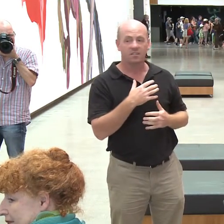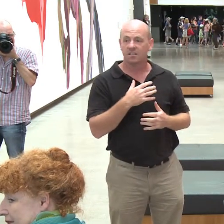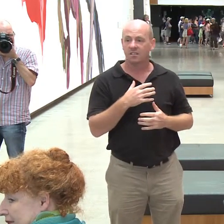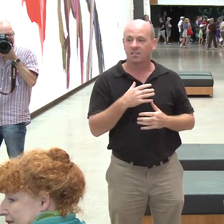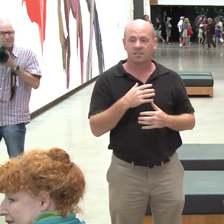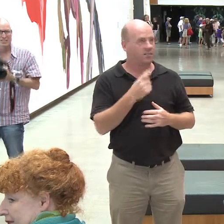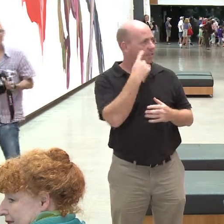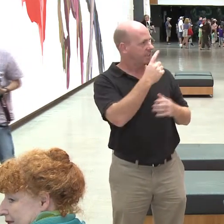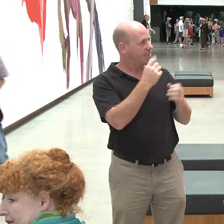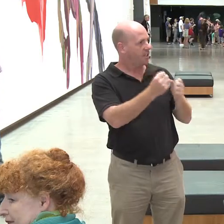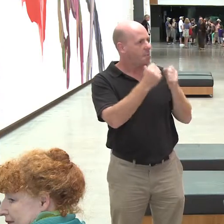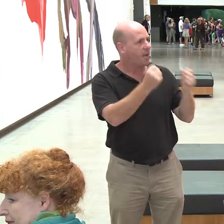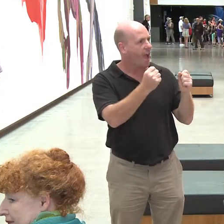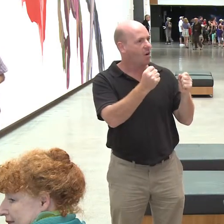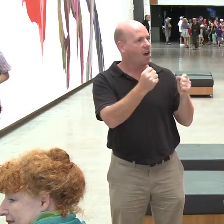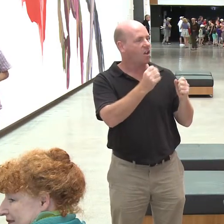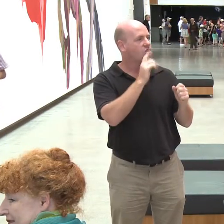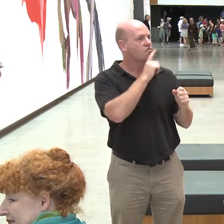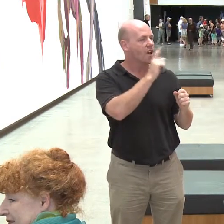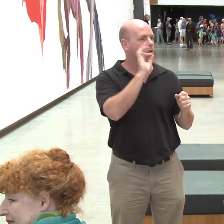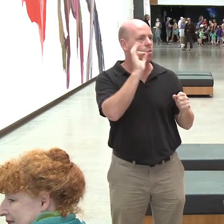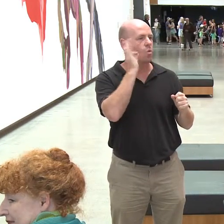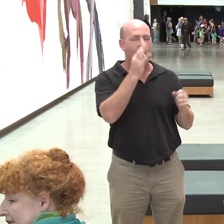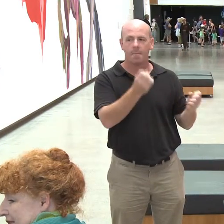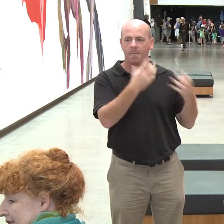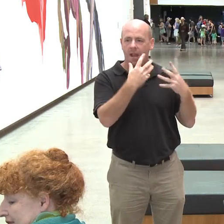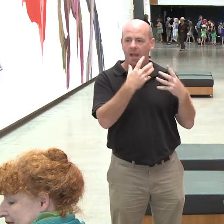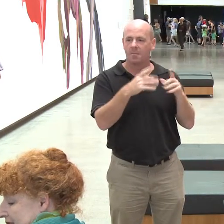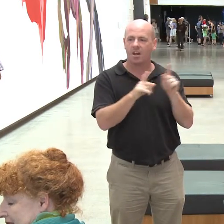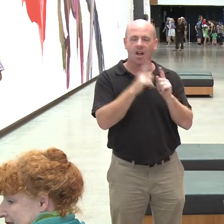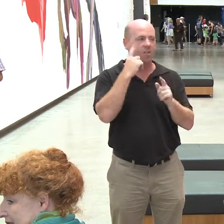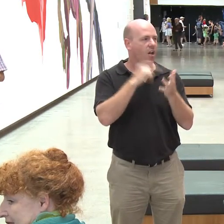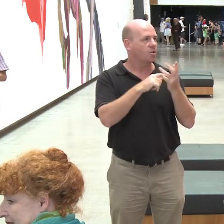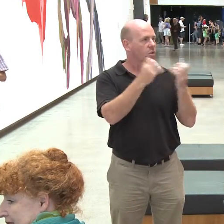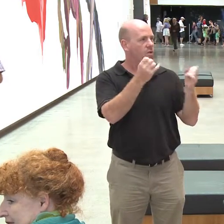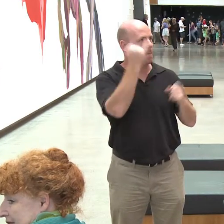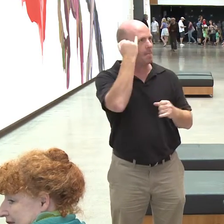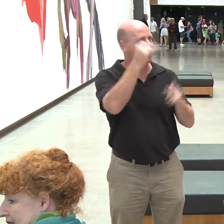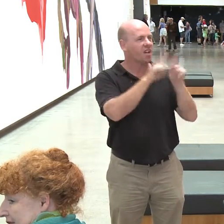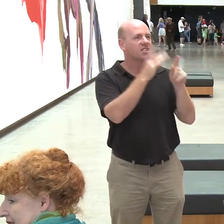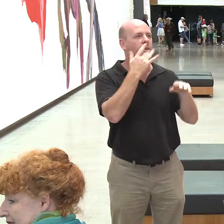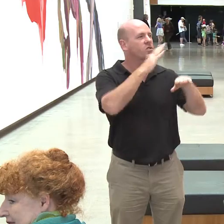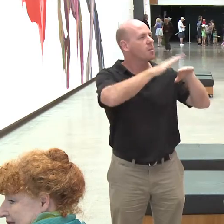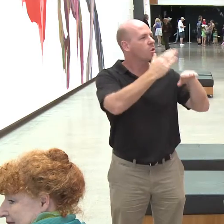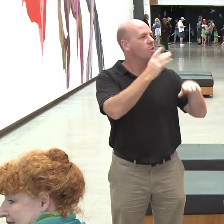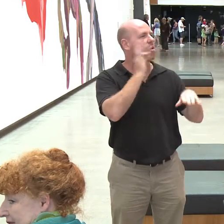the power, the strength of the red and white. I suddenly started trying to imagine a blue and white Father Christmas. It doesn't